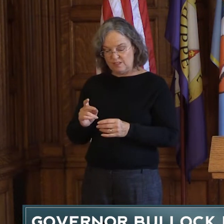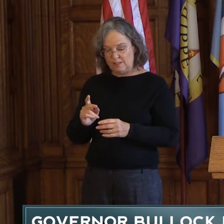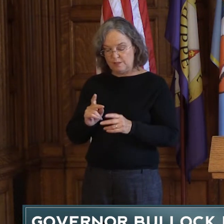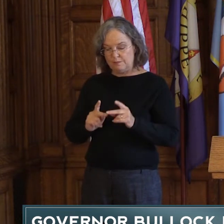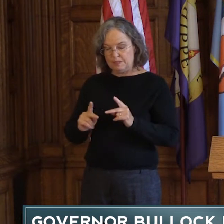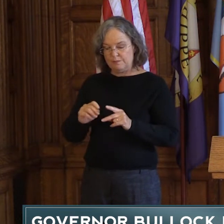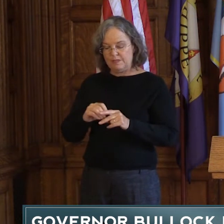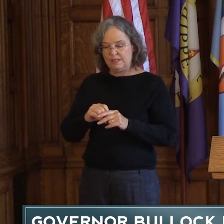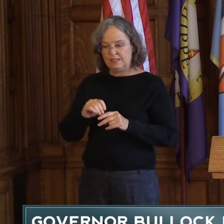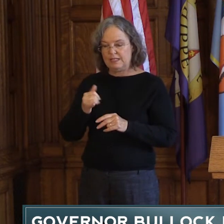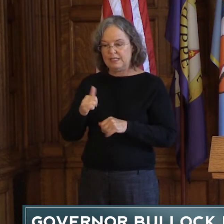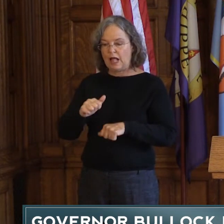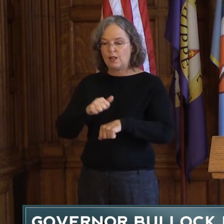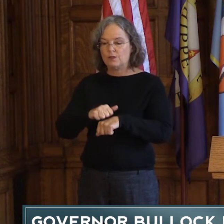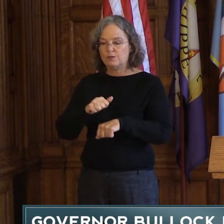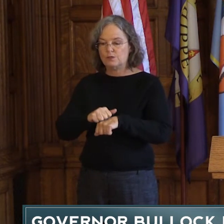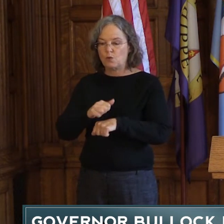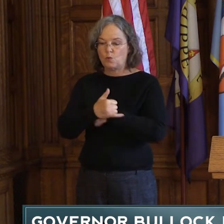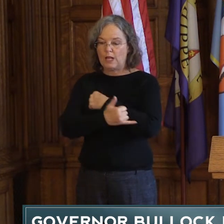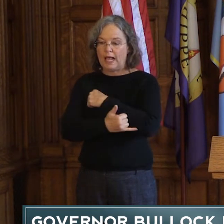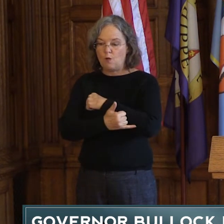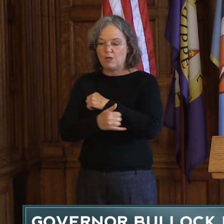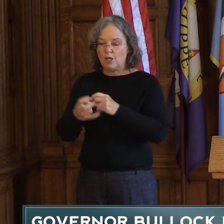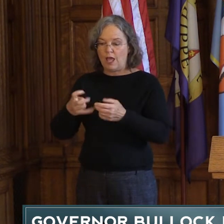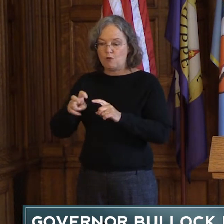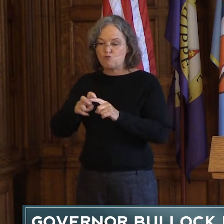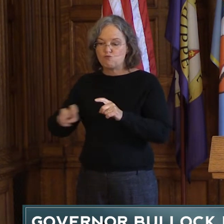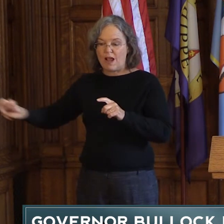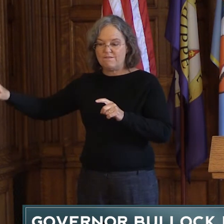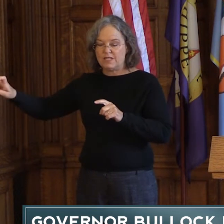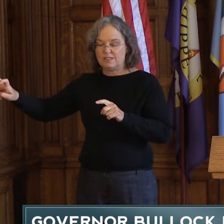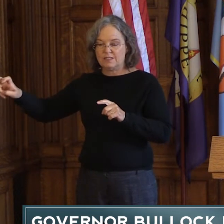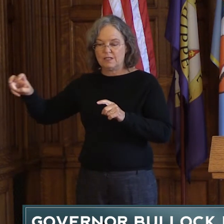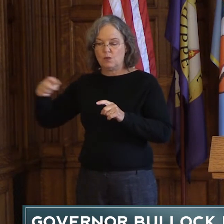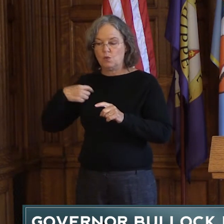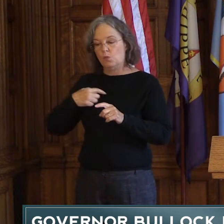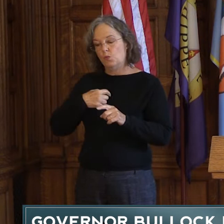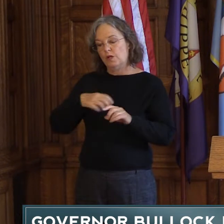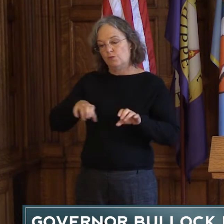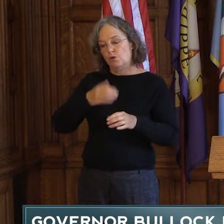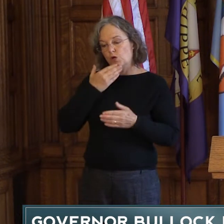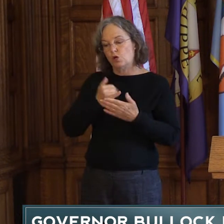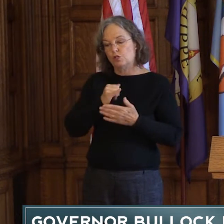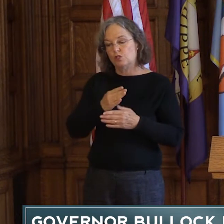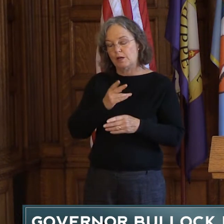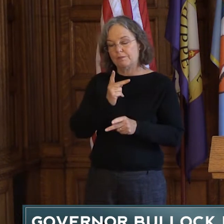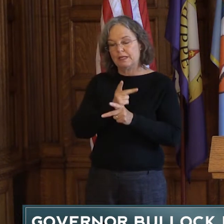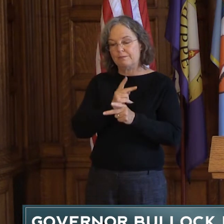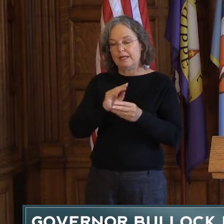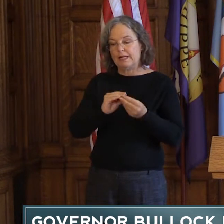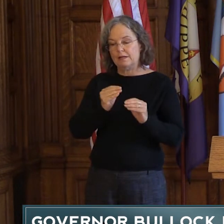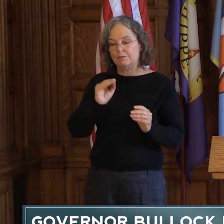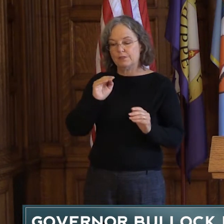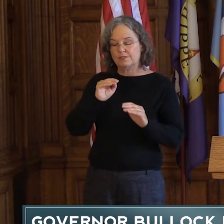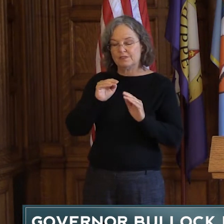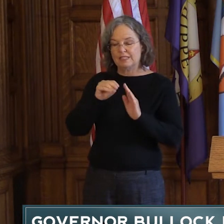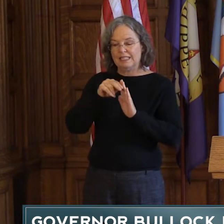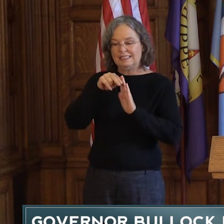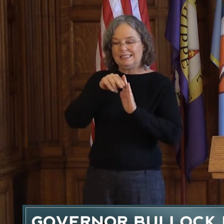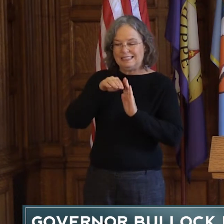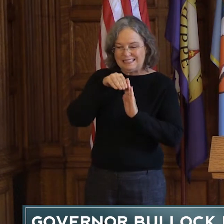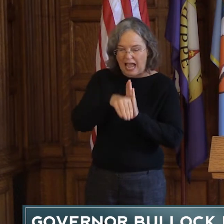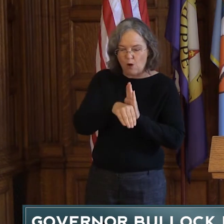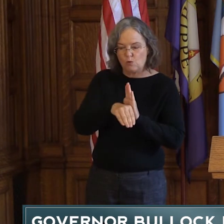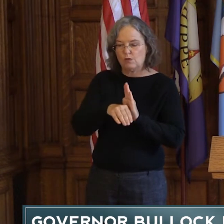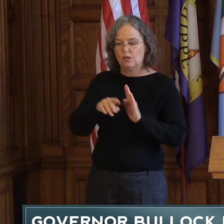had recently traveled out of state, and while Montana's done a great job to keep those numbers down, places are reopening now. How concerned should